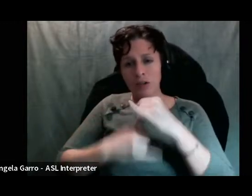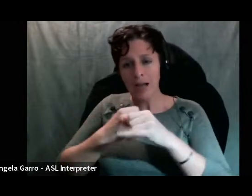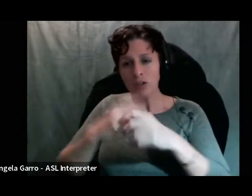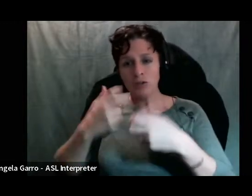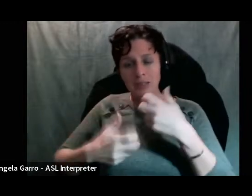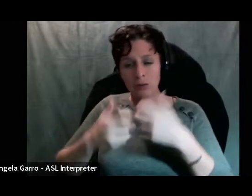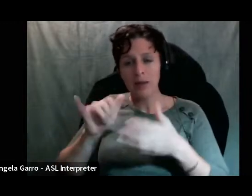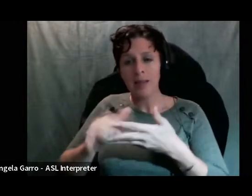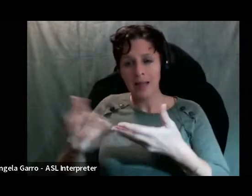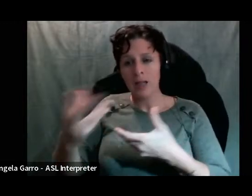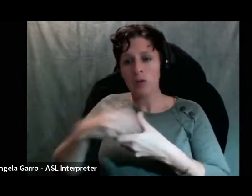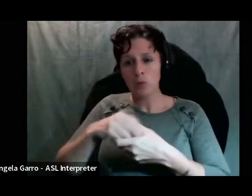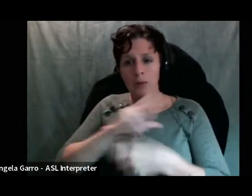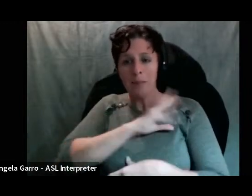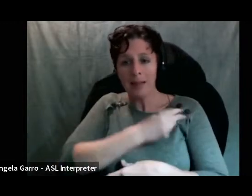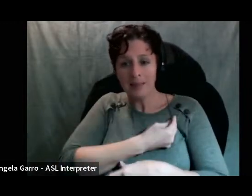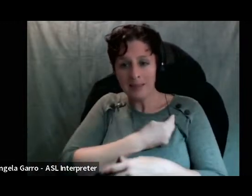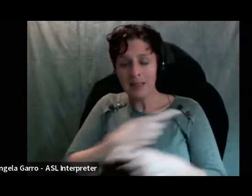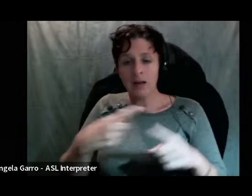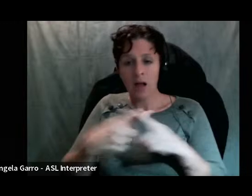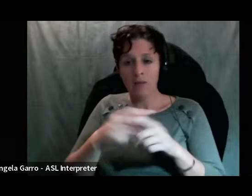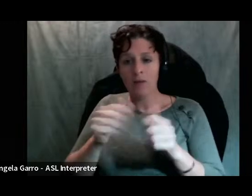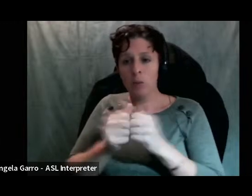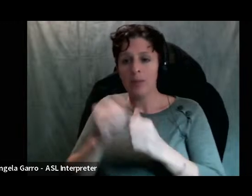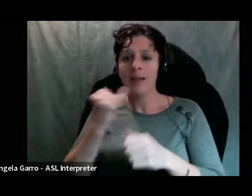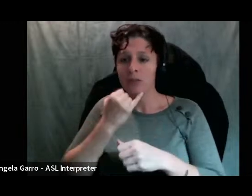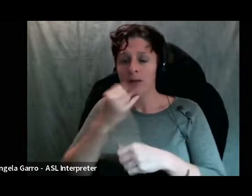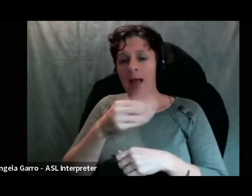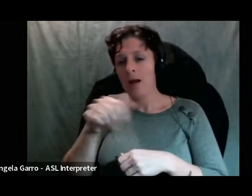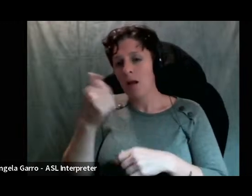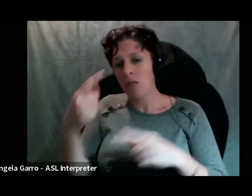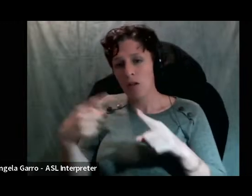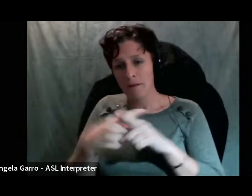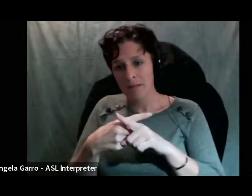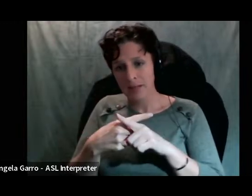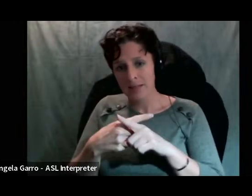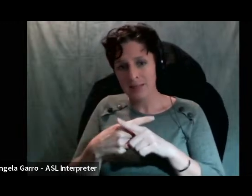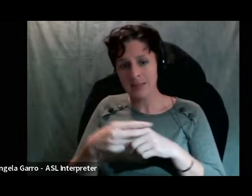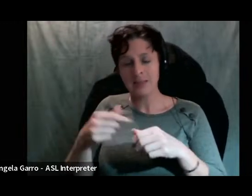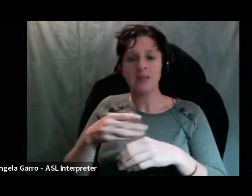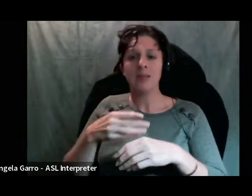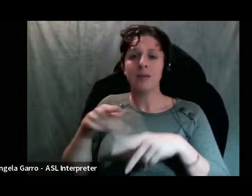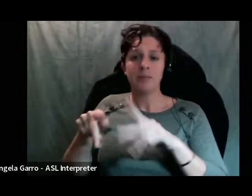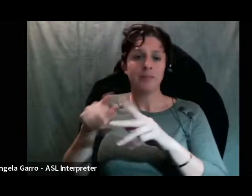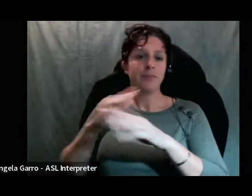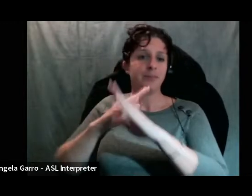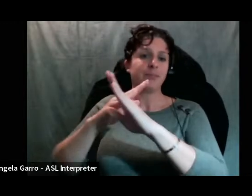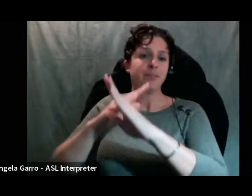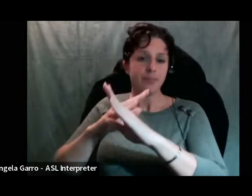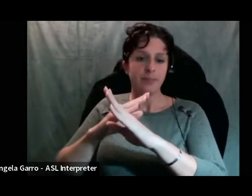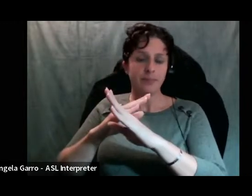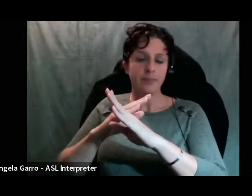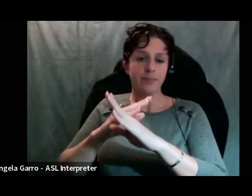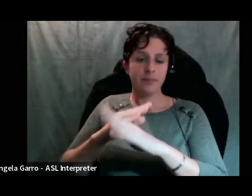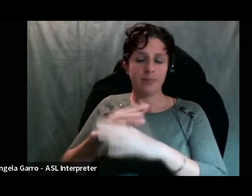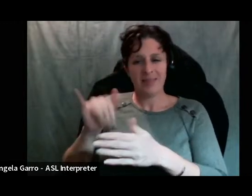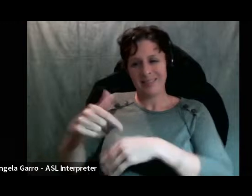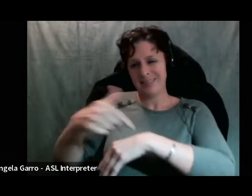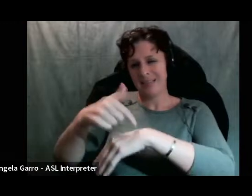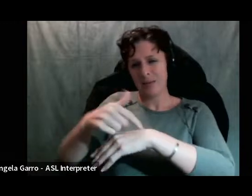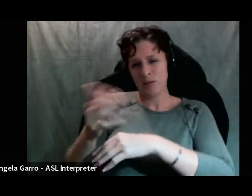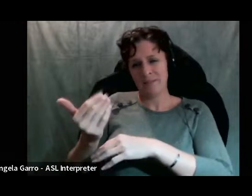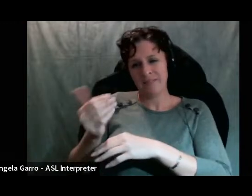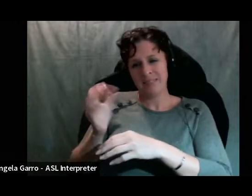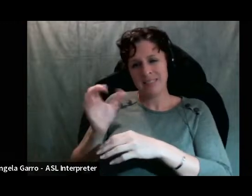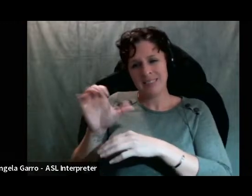that include the Palestinian conflict with Israel and other conflicts. Prohibit the infusion Okay, that is time. You're 15